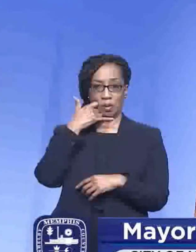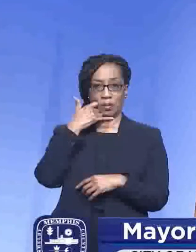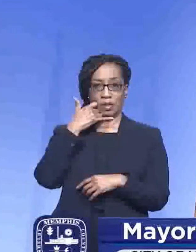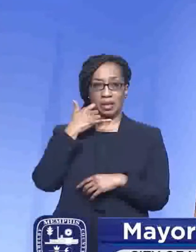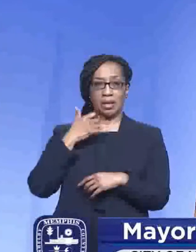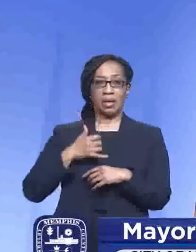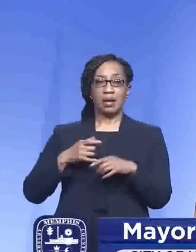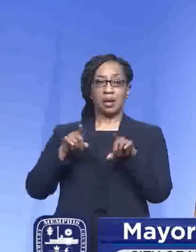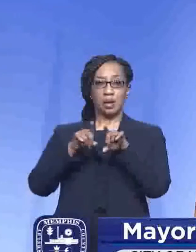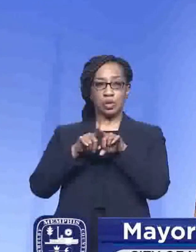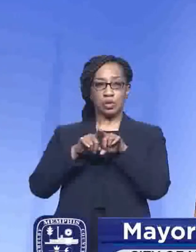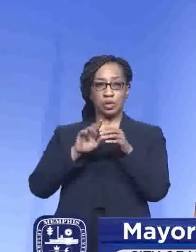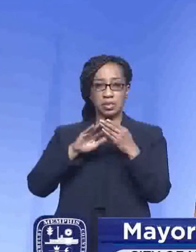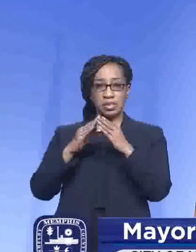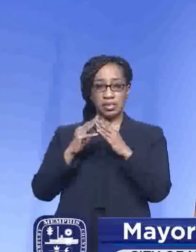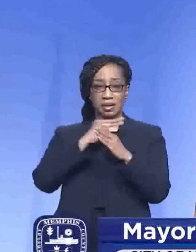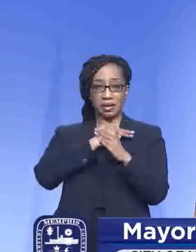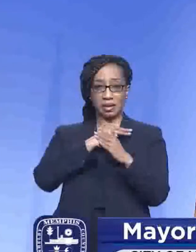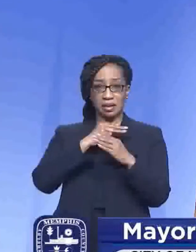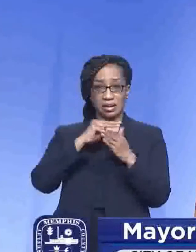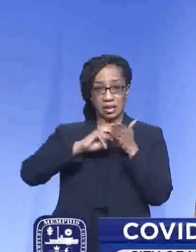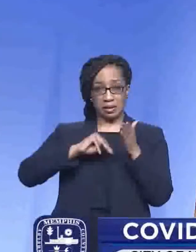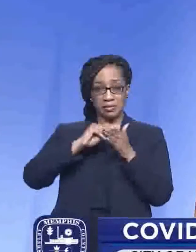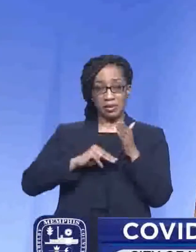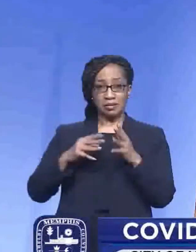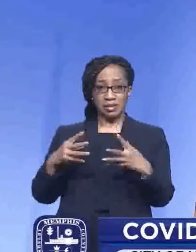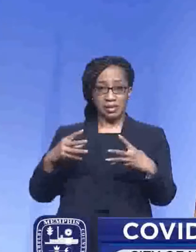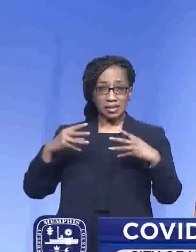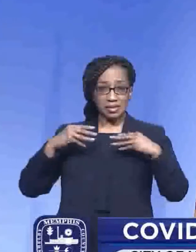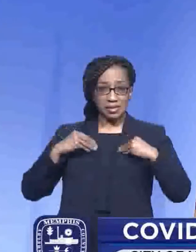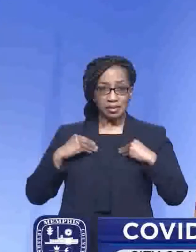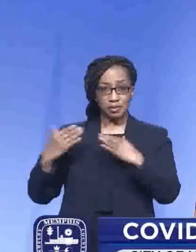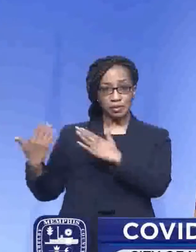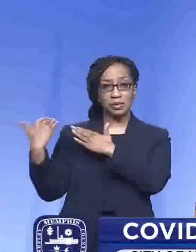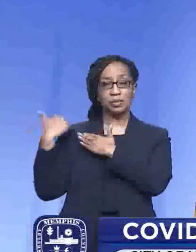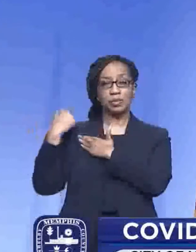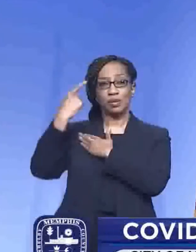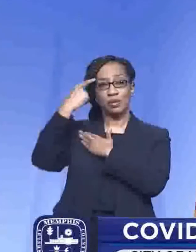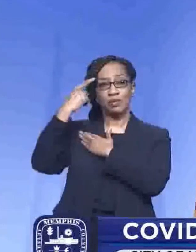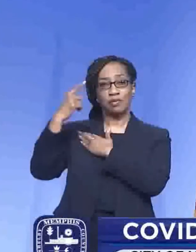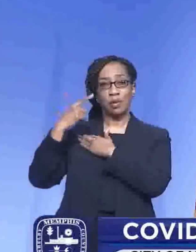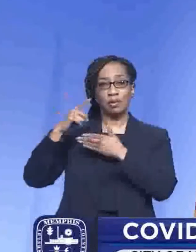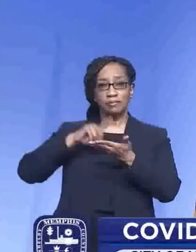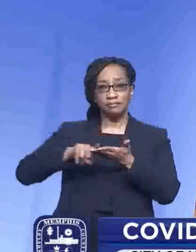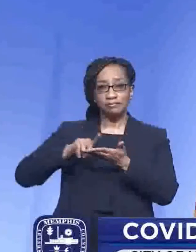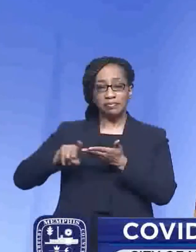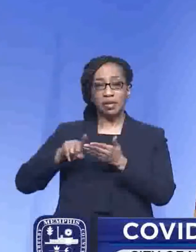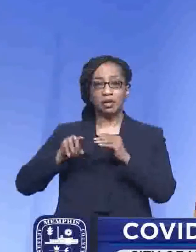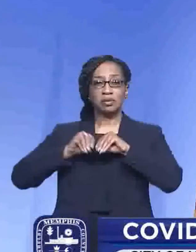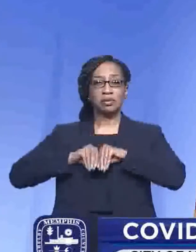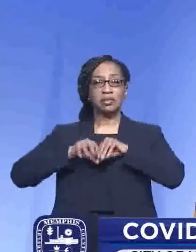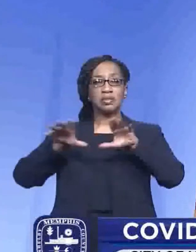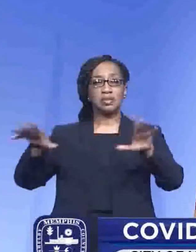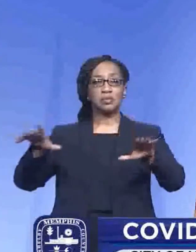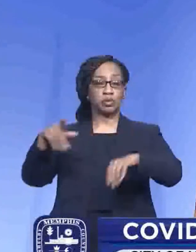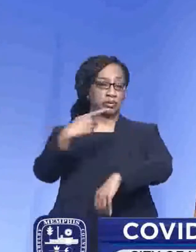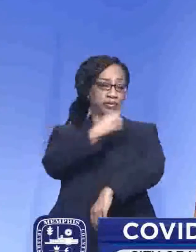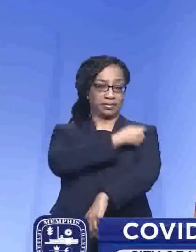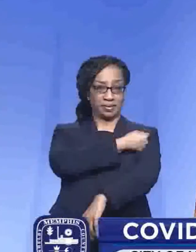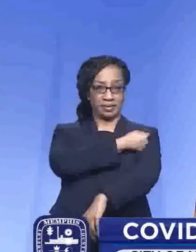of Memphis accepted responsibility and accountability for the inventory and distribution of